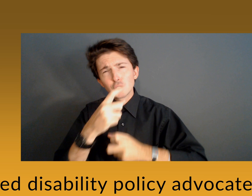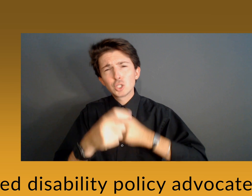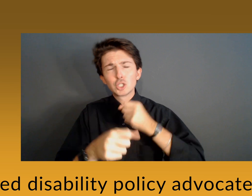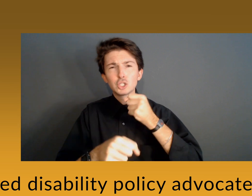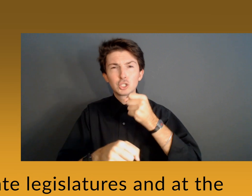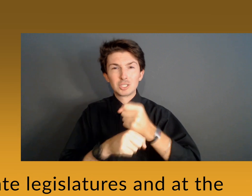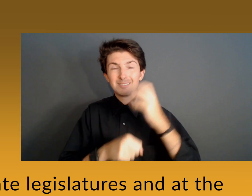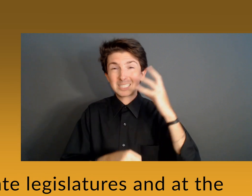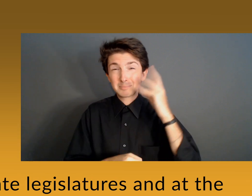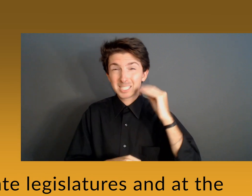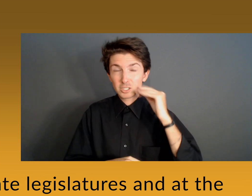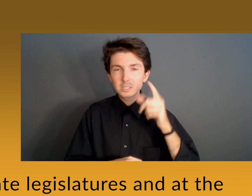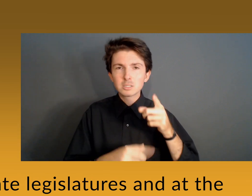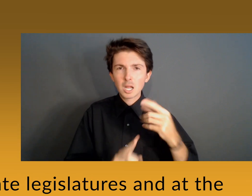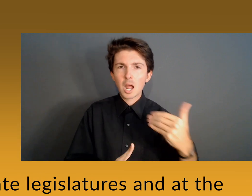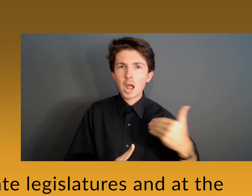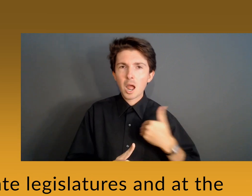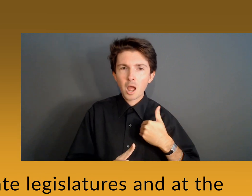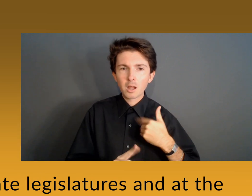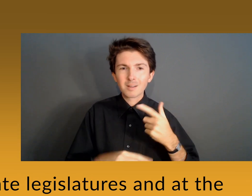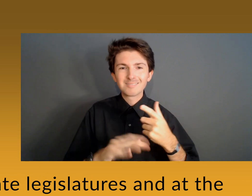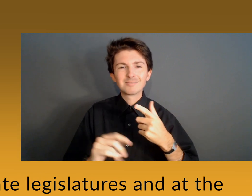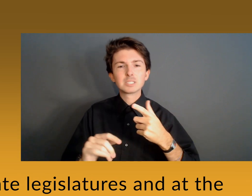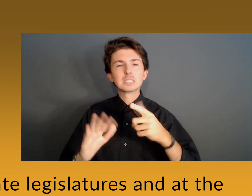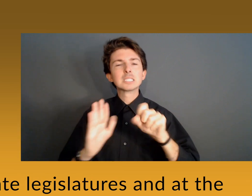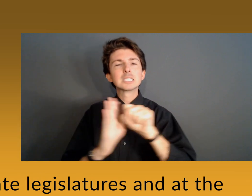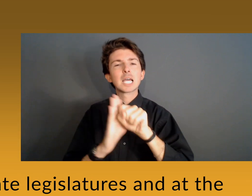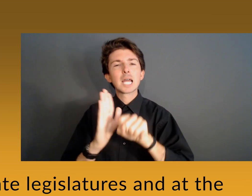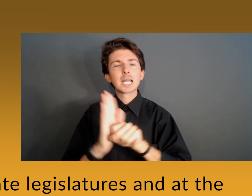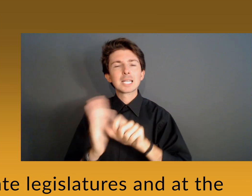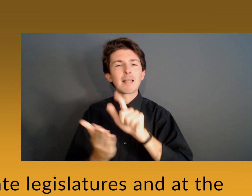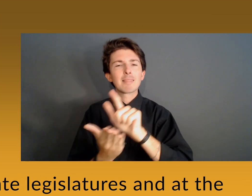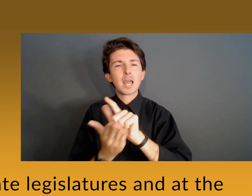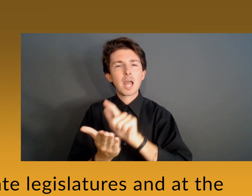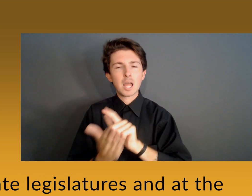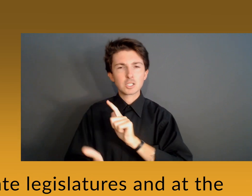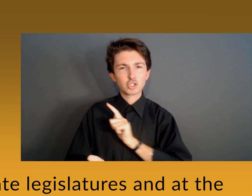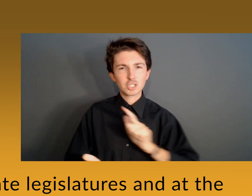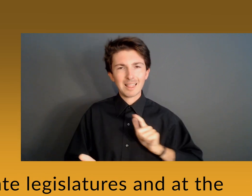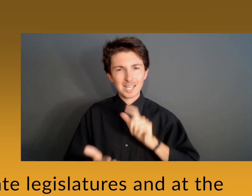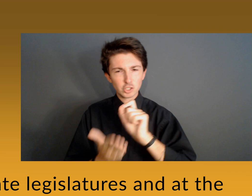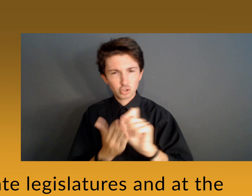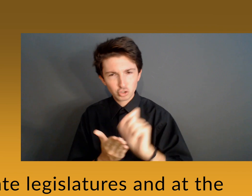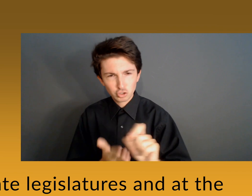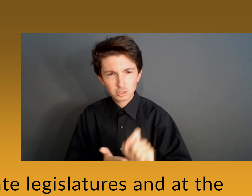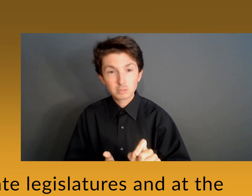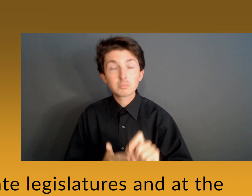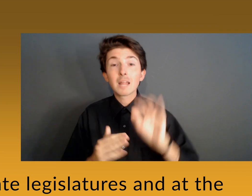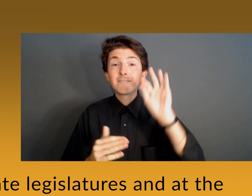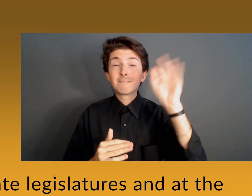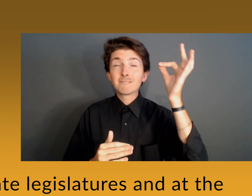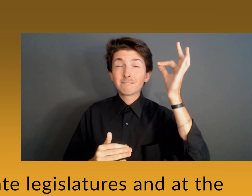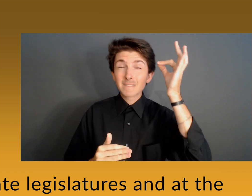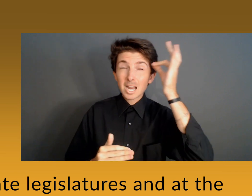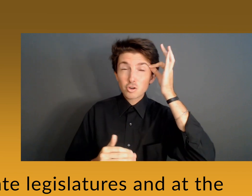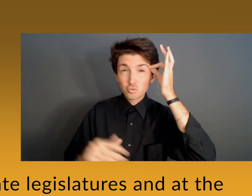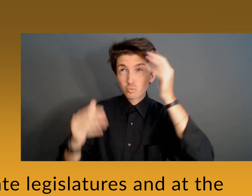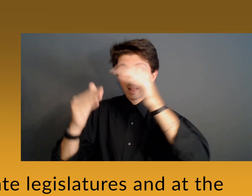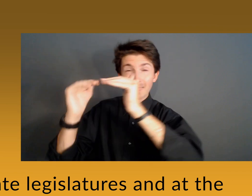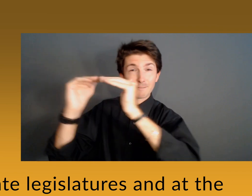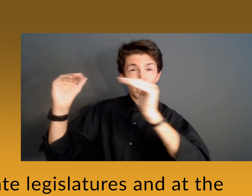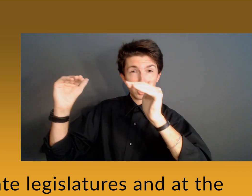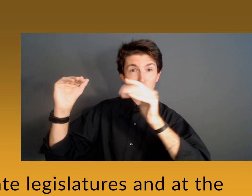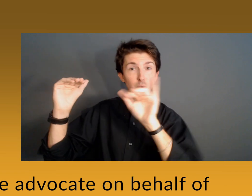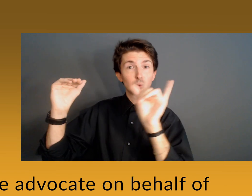experience as an advocate in state legislatures and at the federal